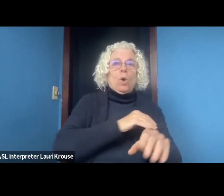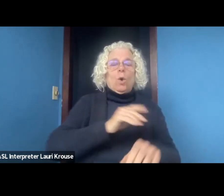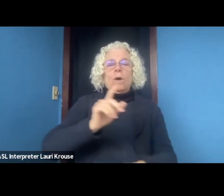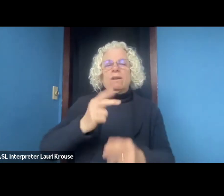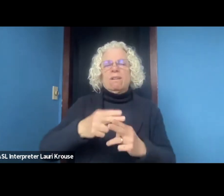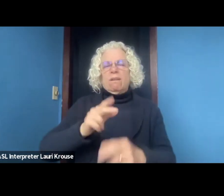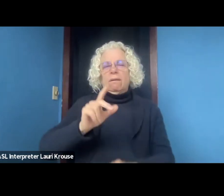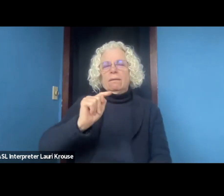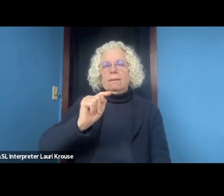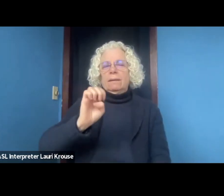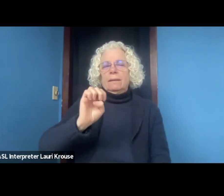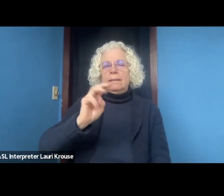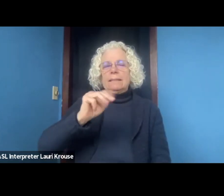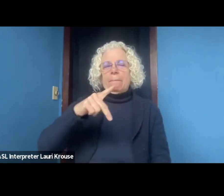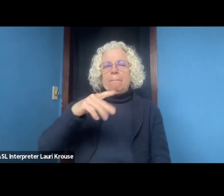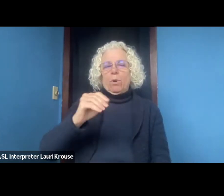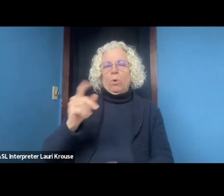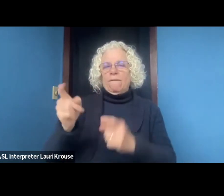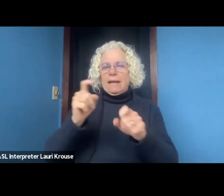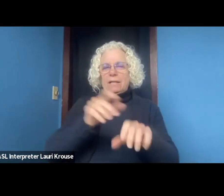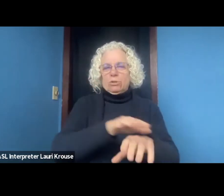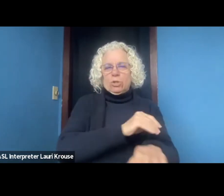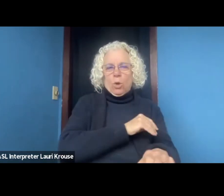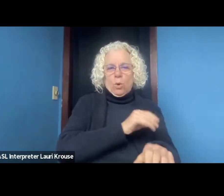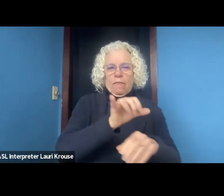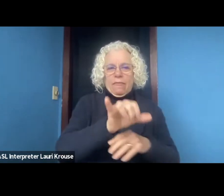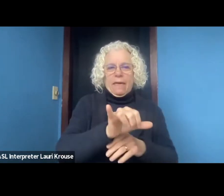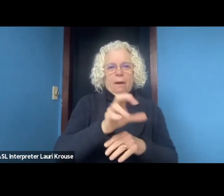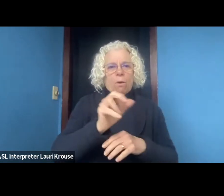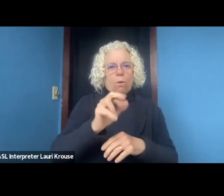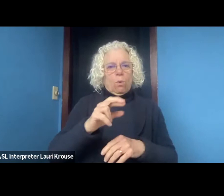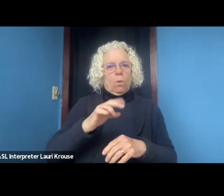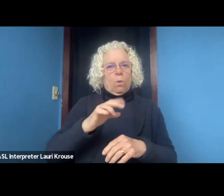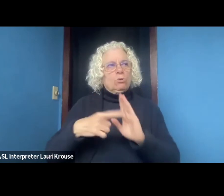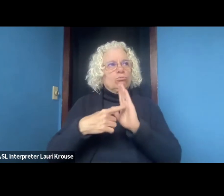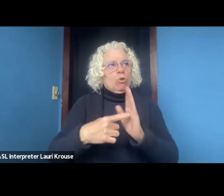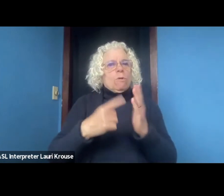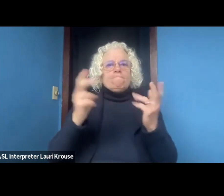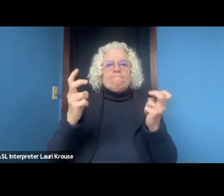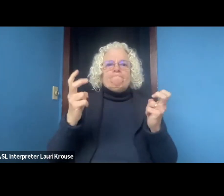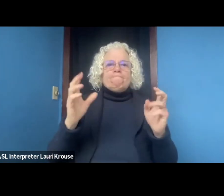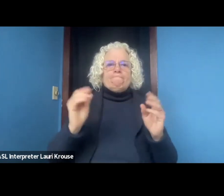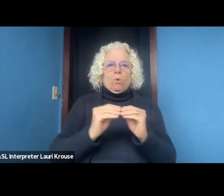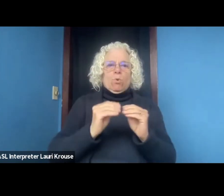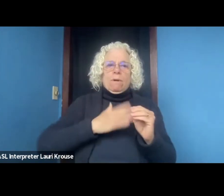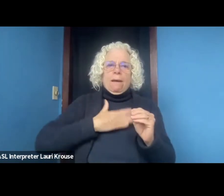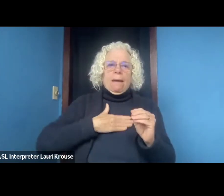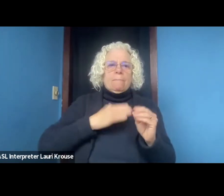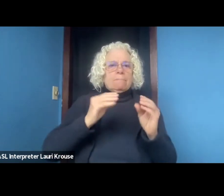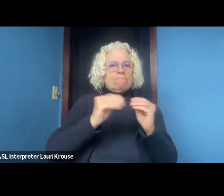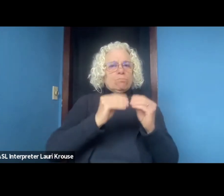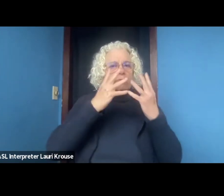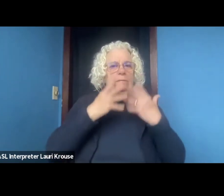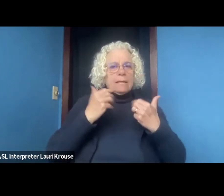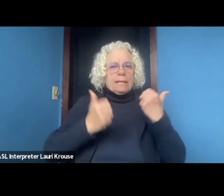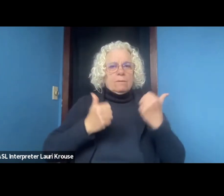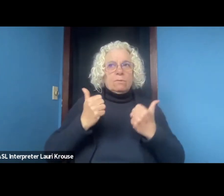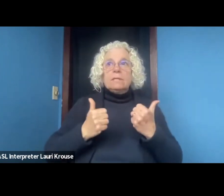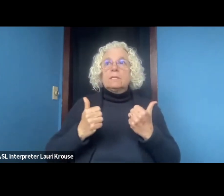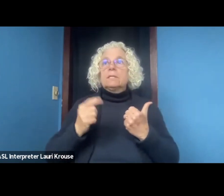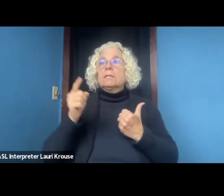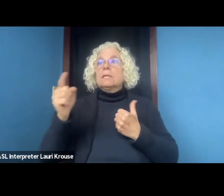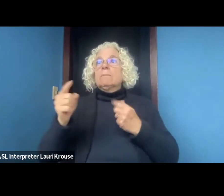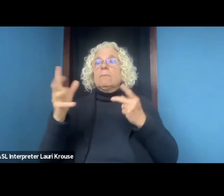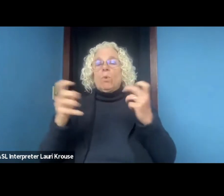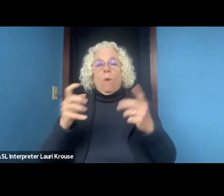that's when we deal with tempo for you music or non-music people. It's how fast or slow. Upbeat. I see votes for upbeat.